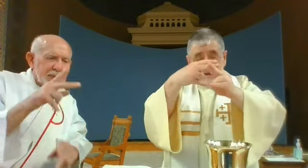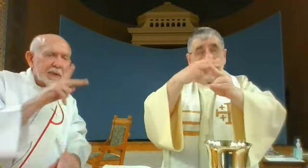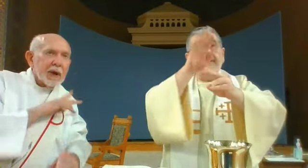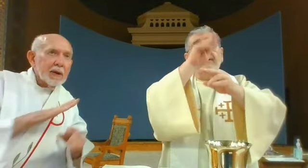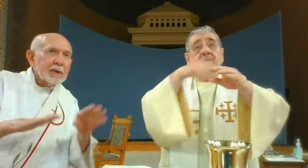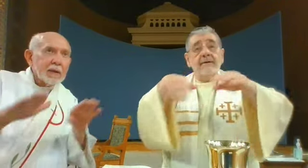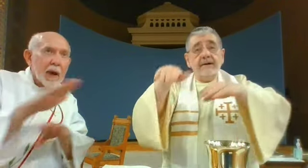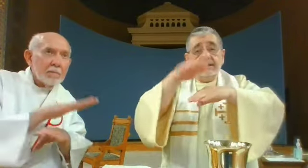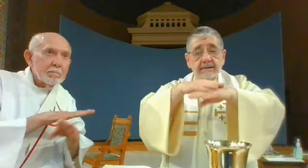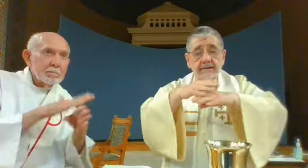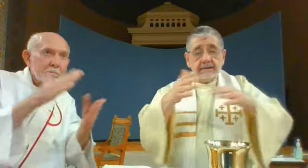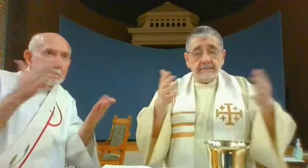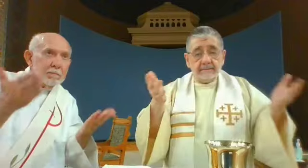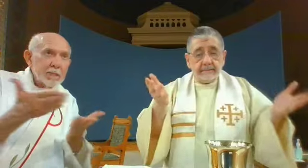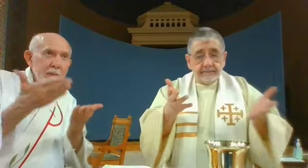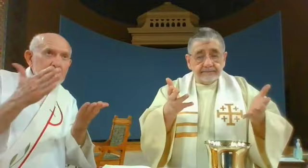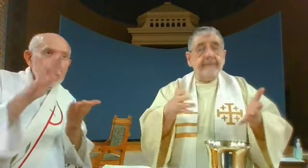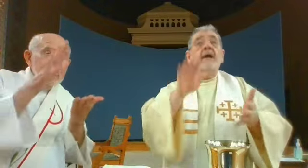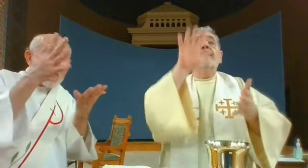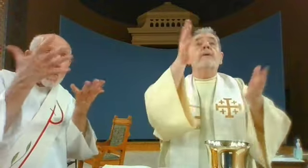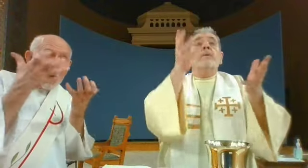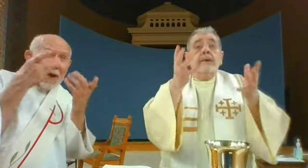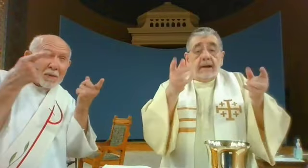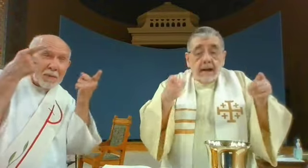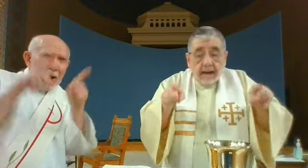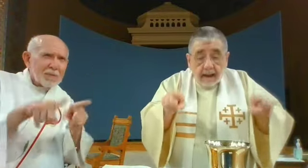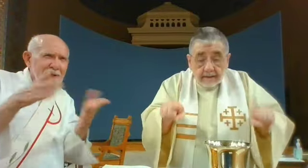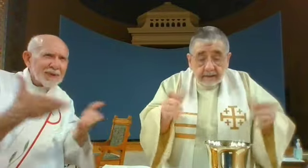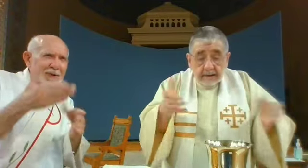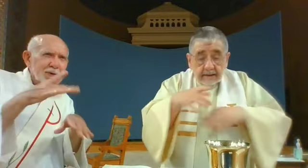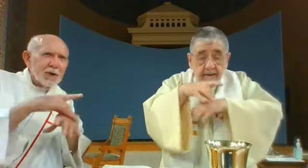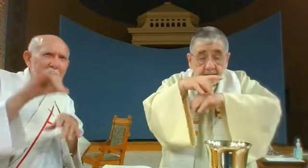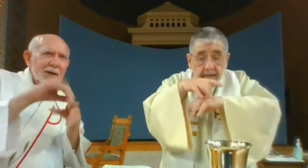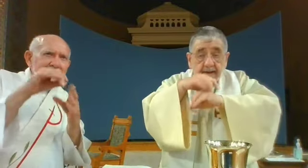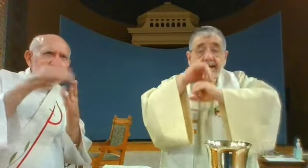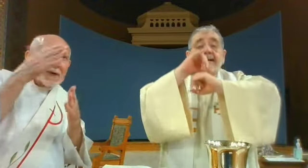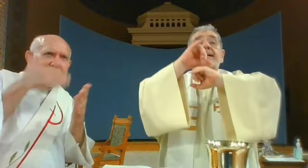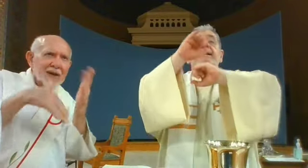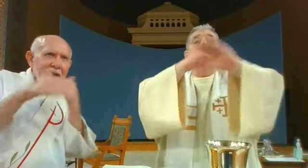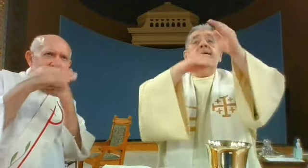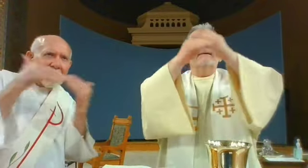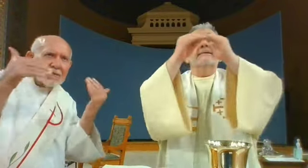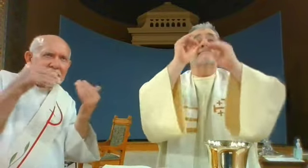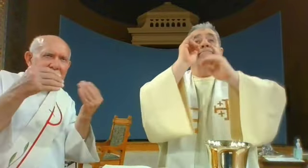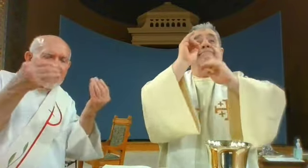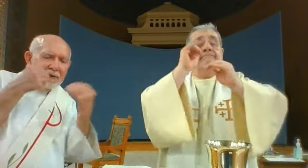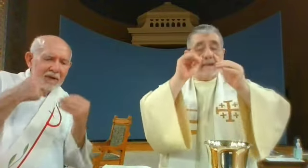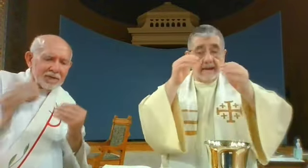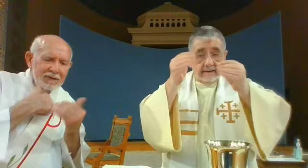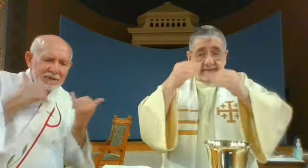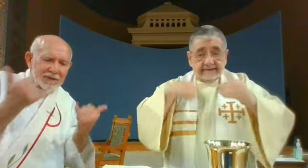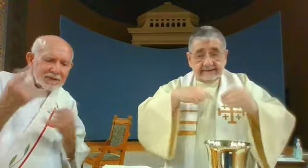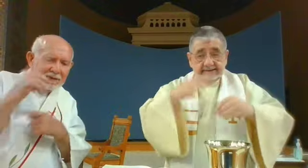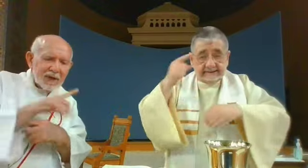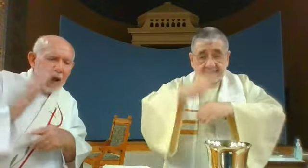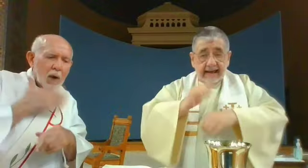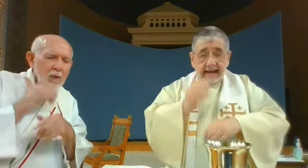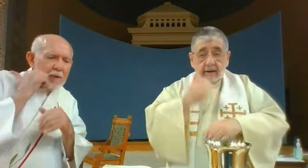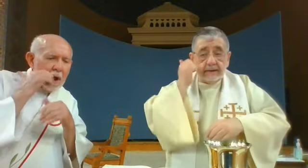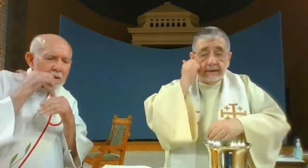name. Thy kingdom come, thy will be done, on earth as it is in heaven. Give us this day